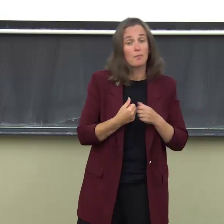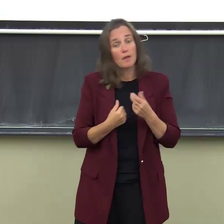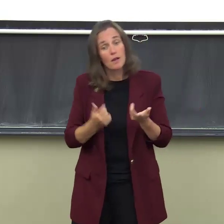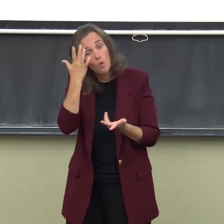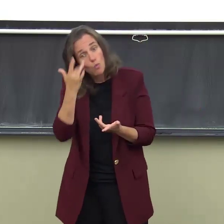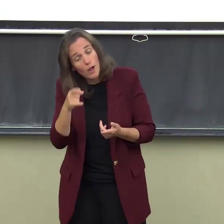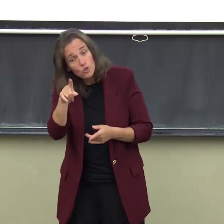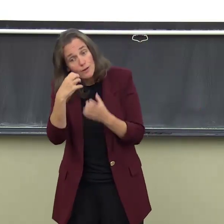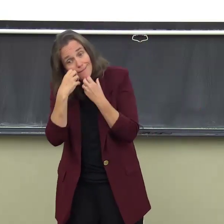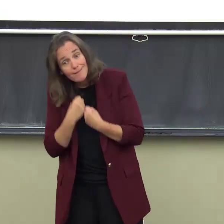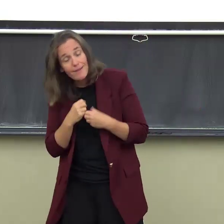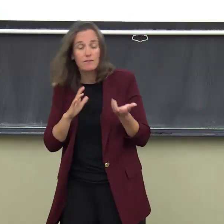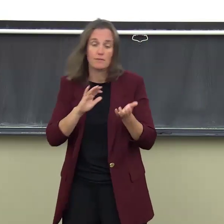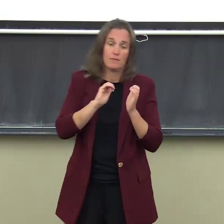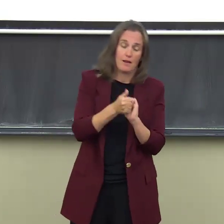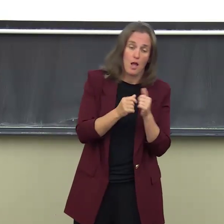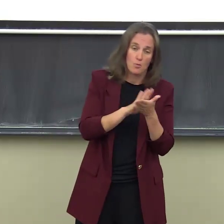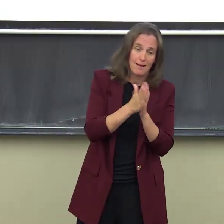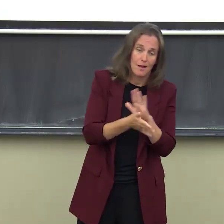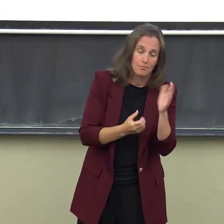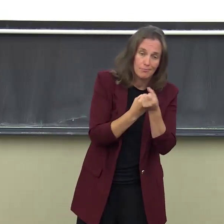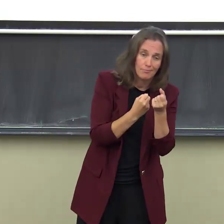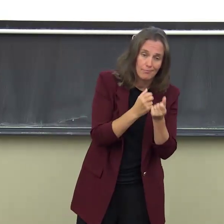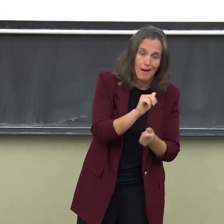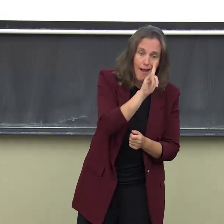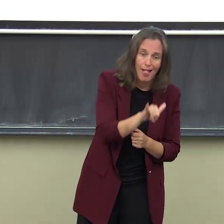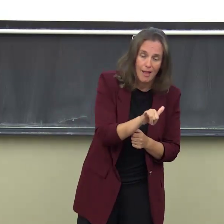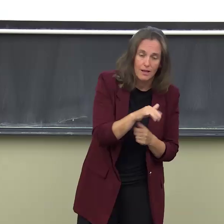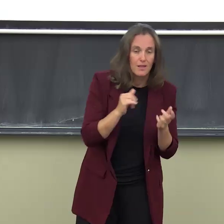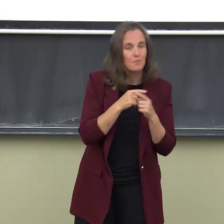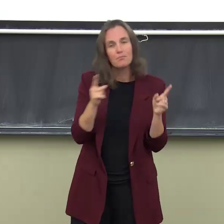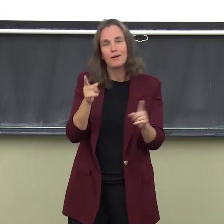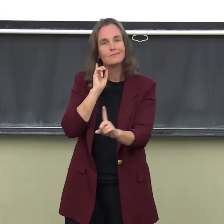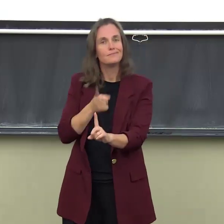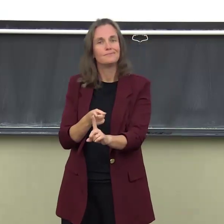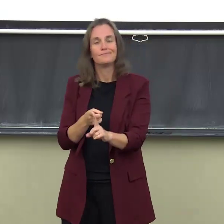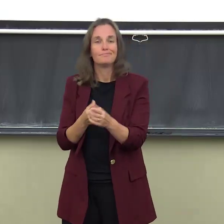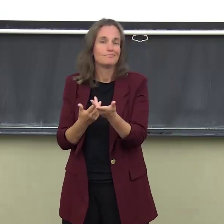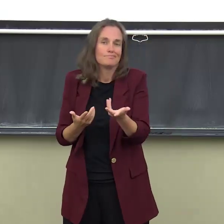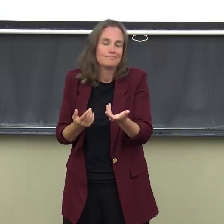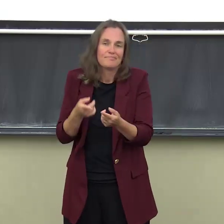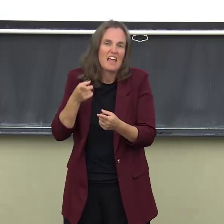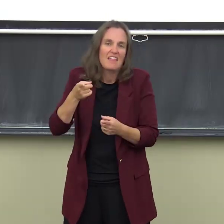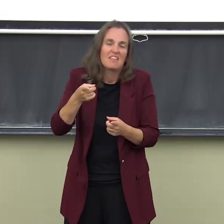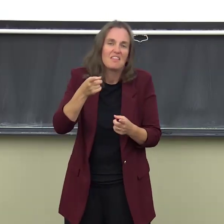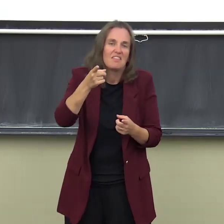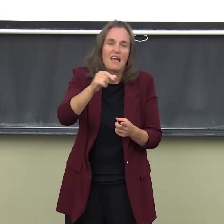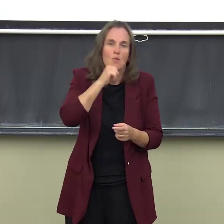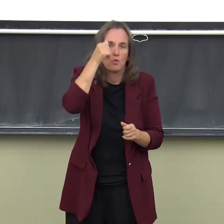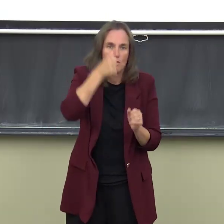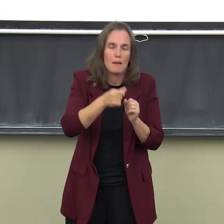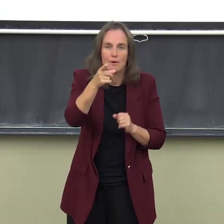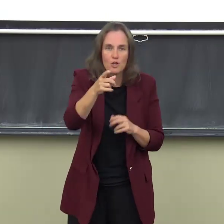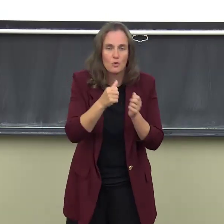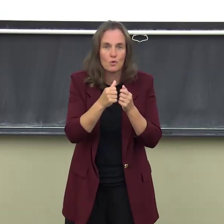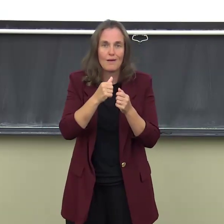care or how to be an ally. But at the end of the day, they won't remember you in the